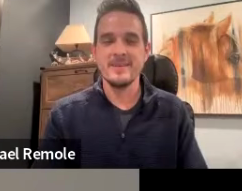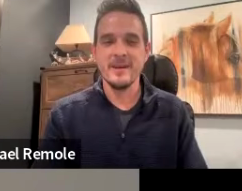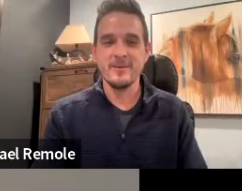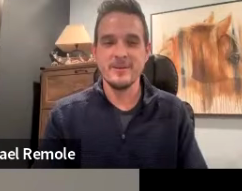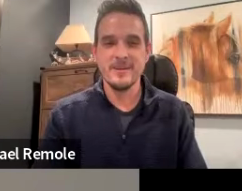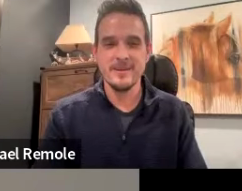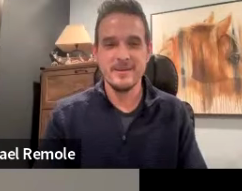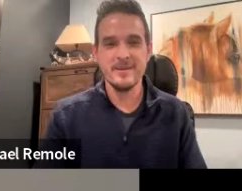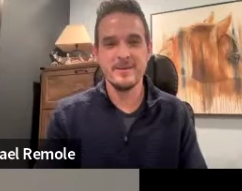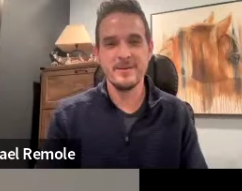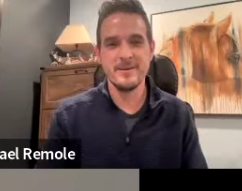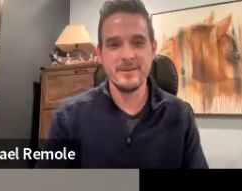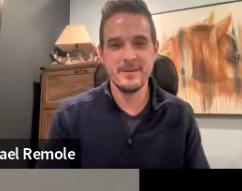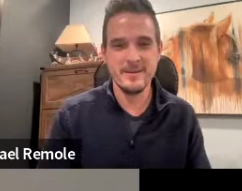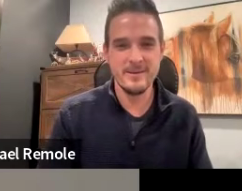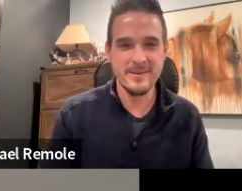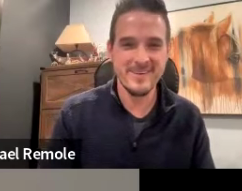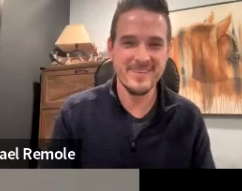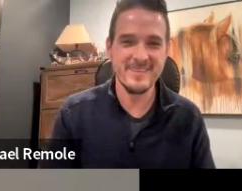and exhale out.